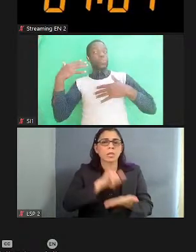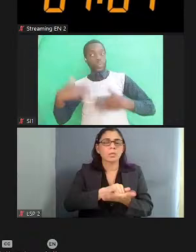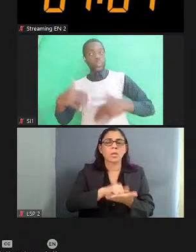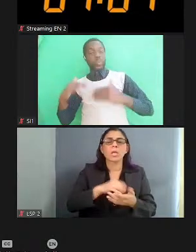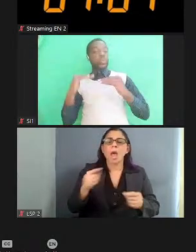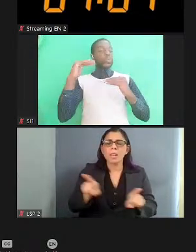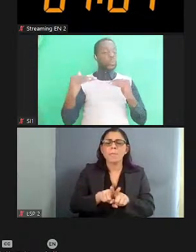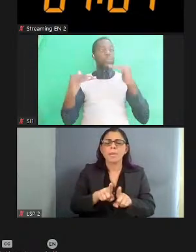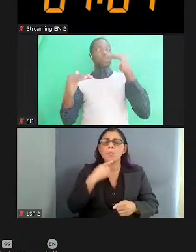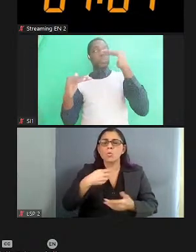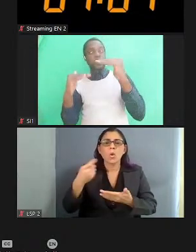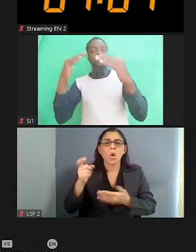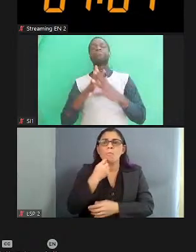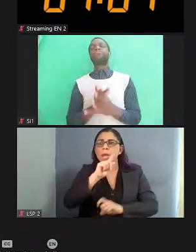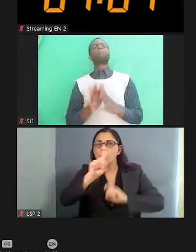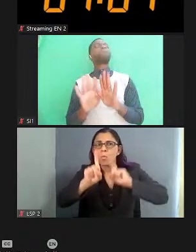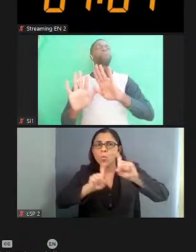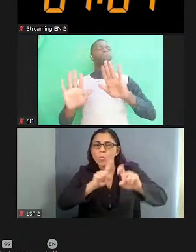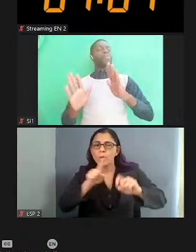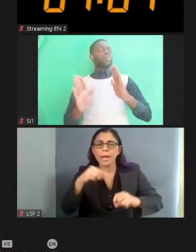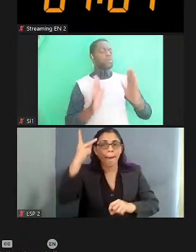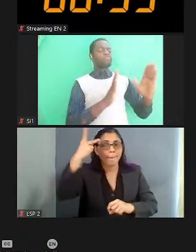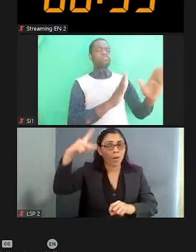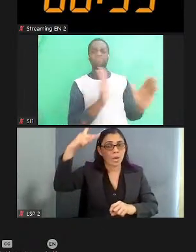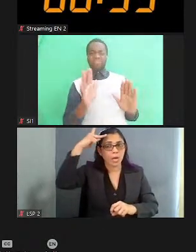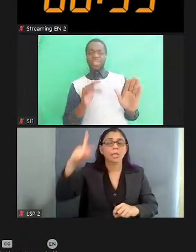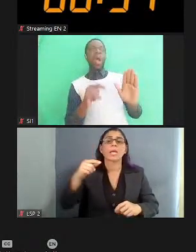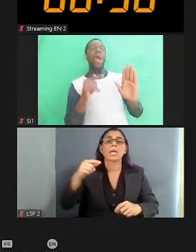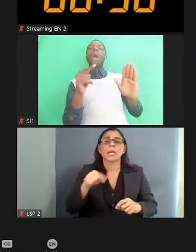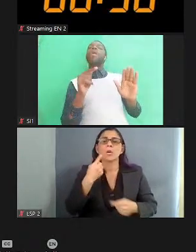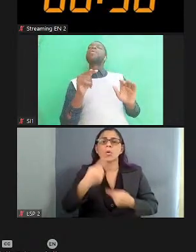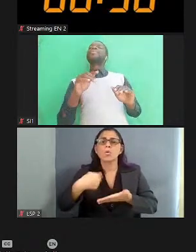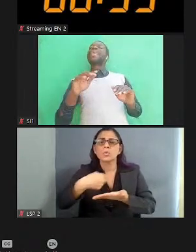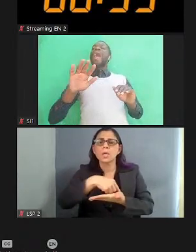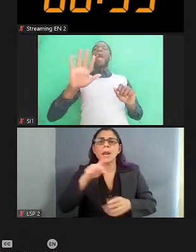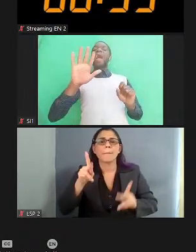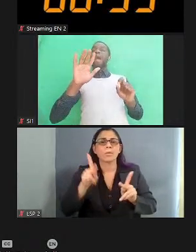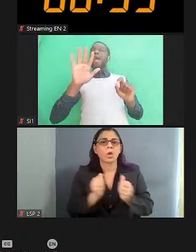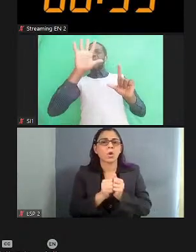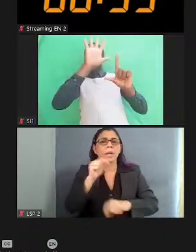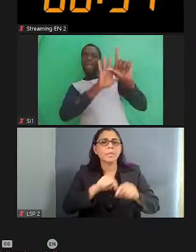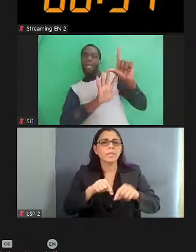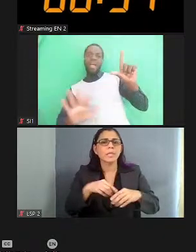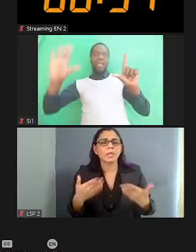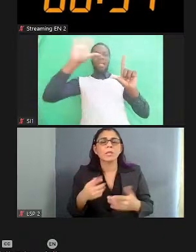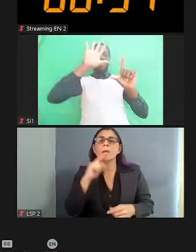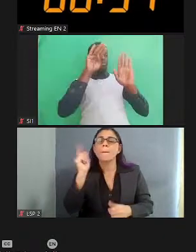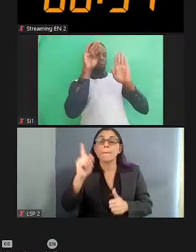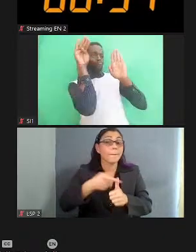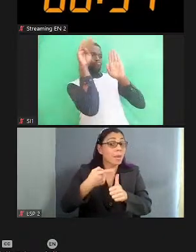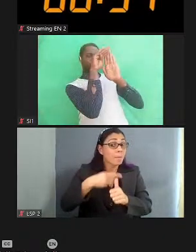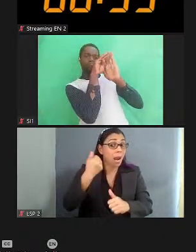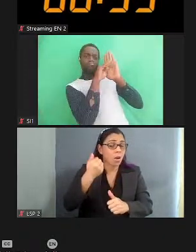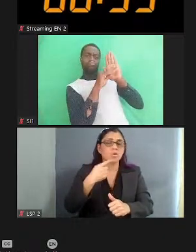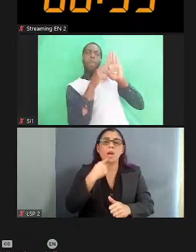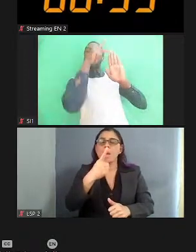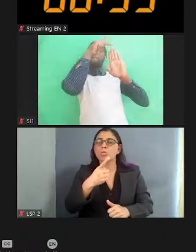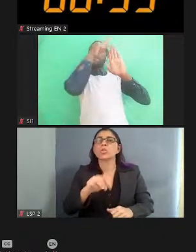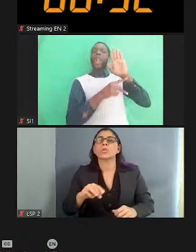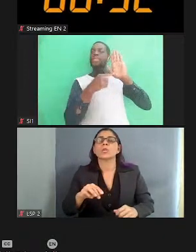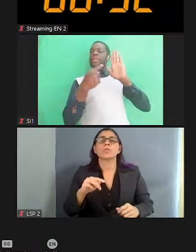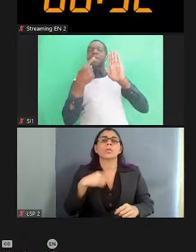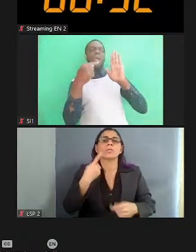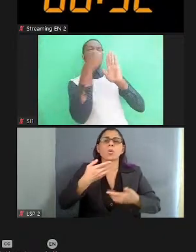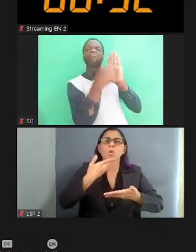so what matters did we consult on the national policy for disabilities we